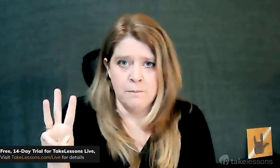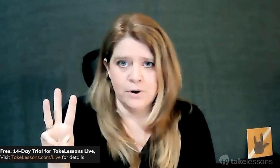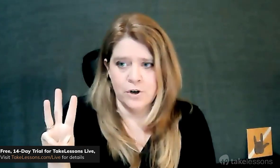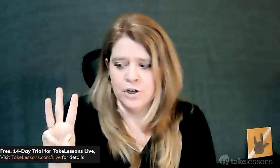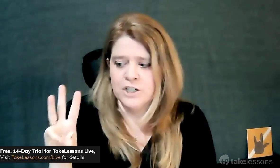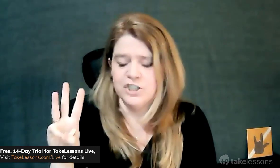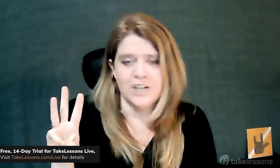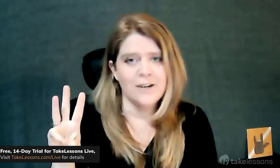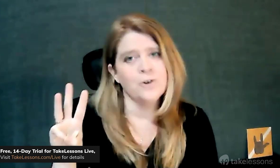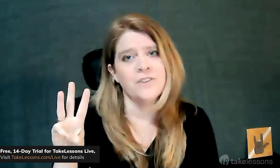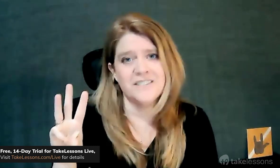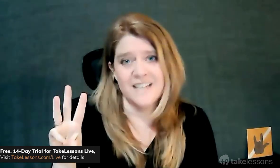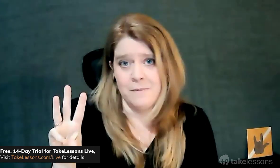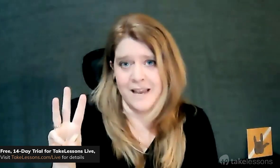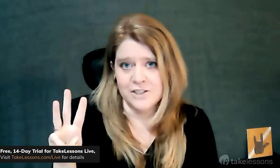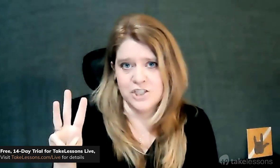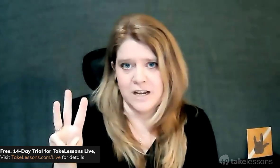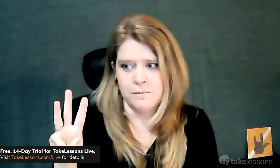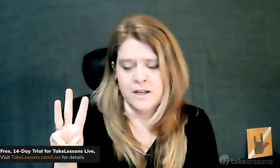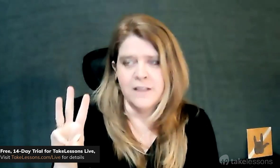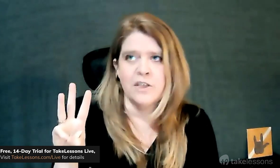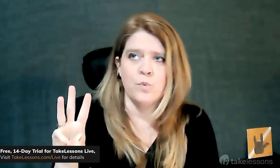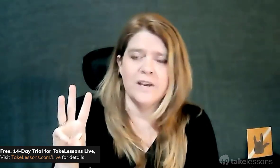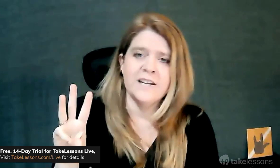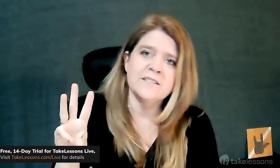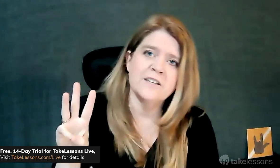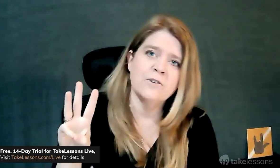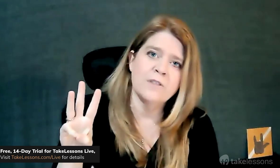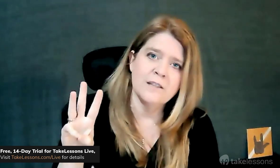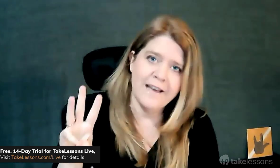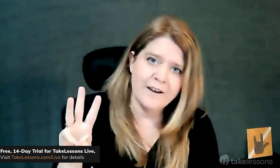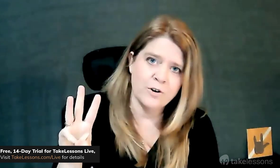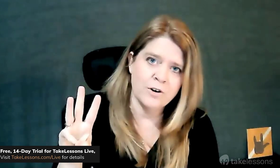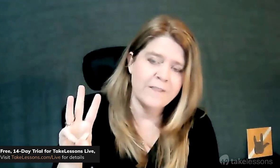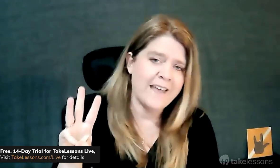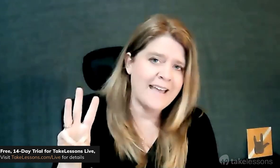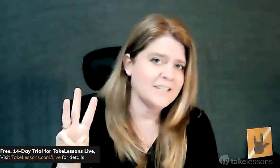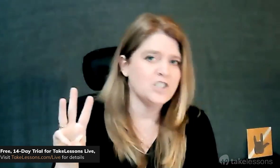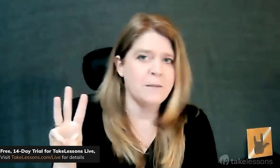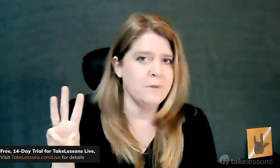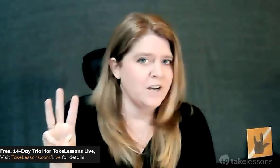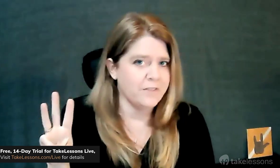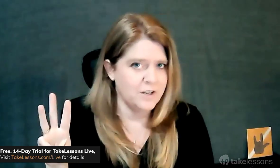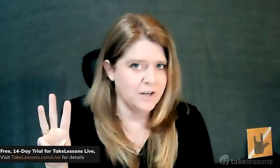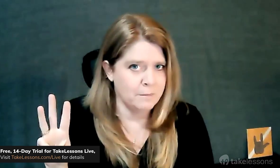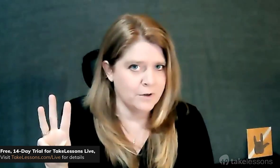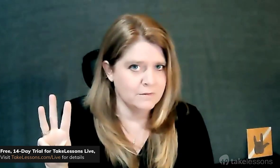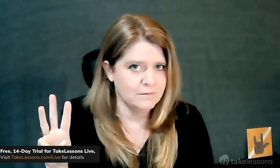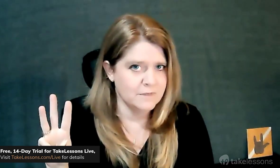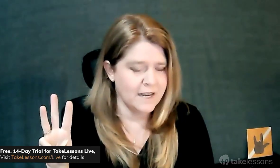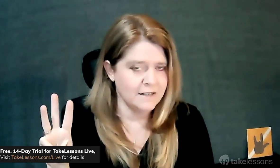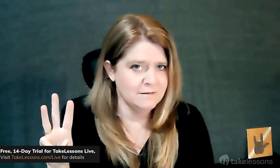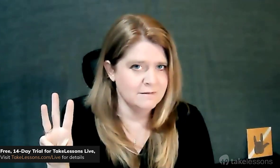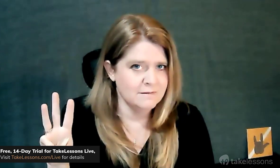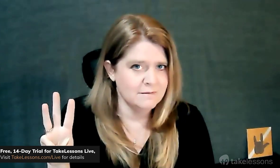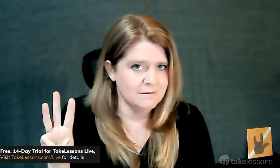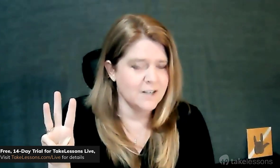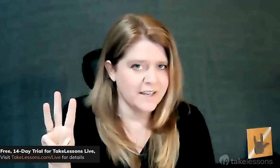number share the same hand shape, then we consider the letter the hand shape and not the number, okay? I'll say that